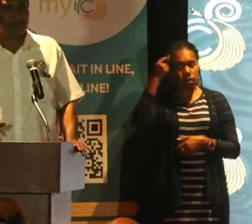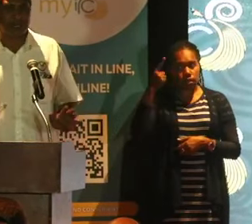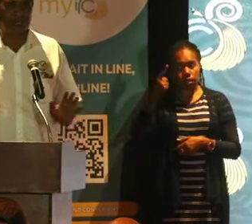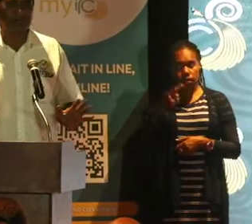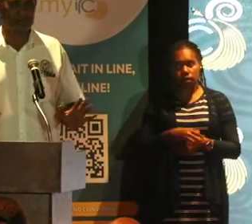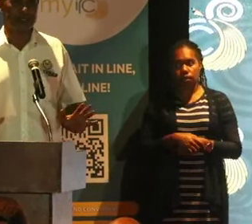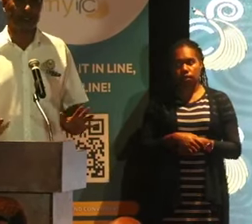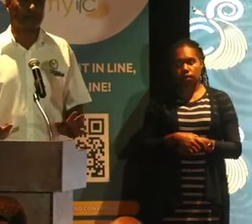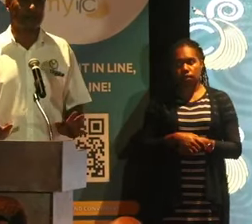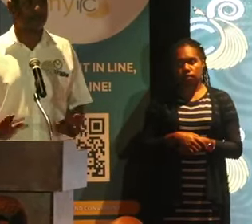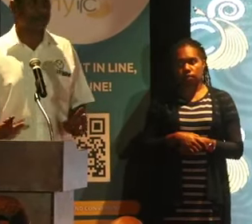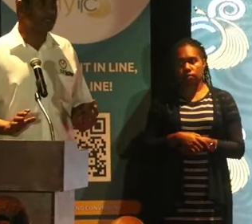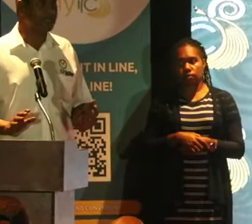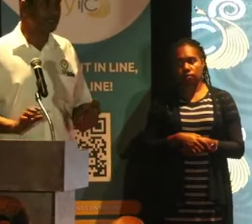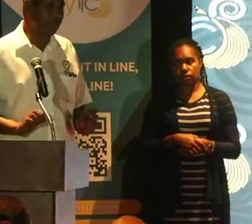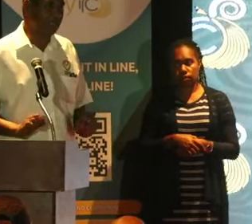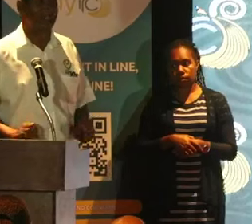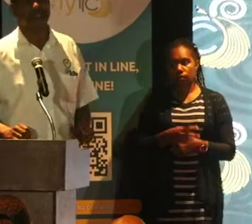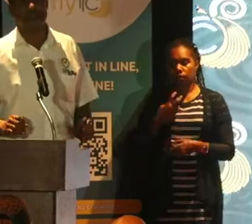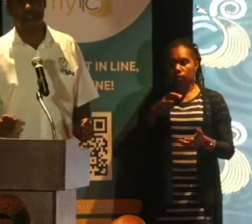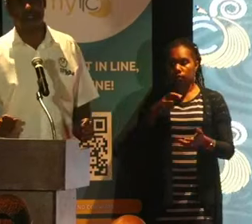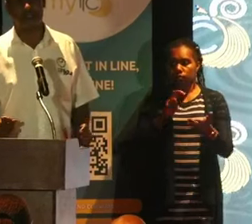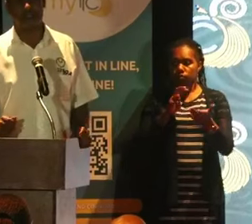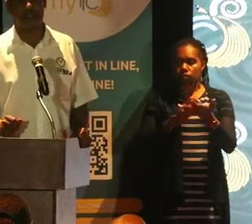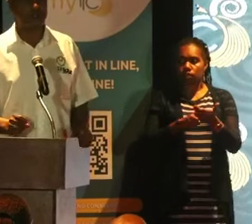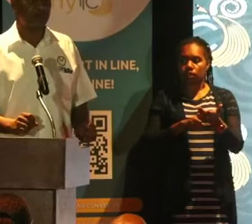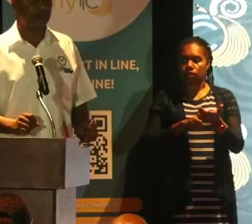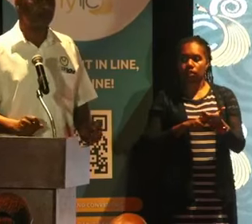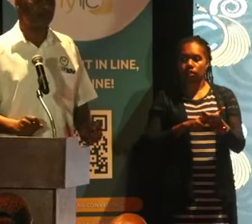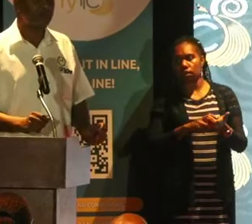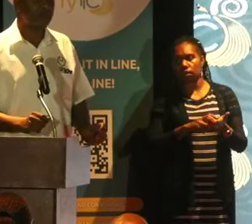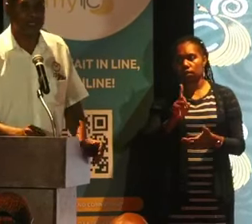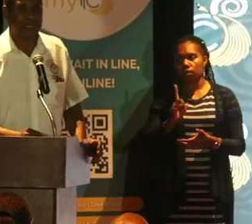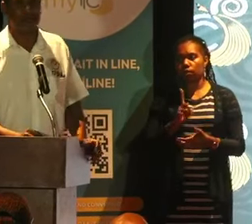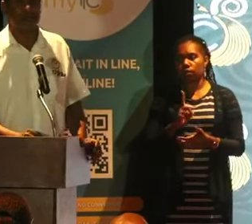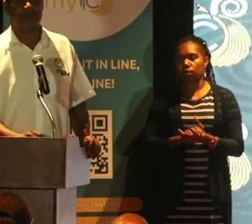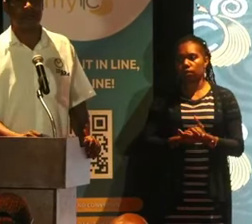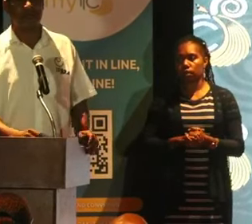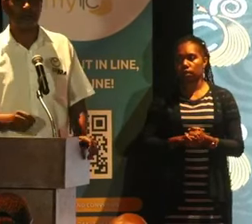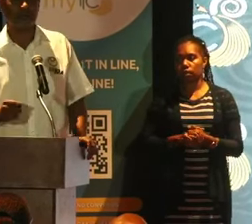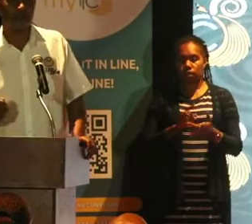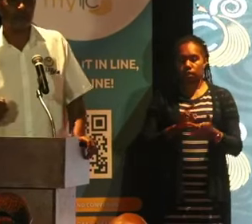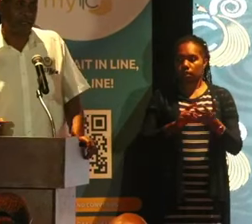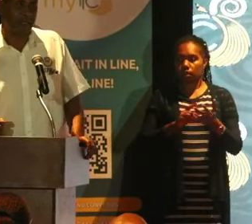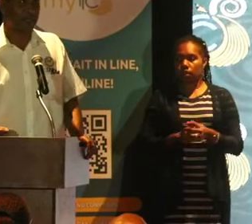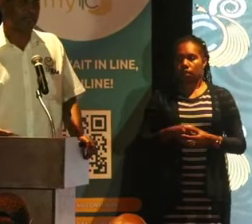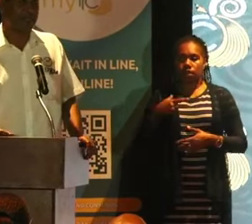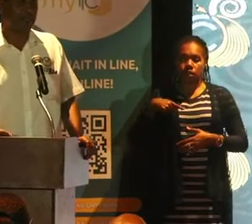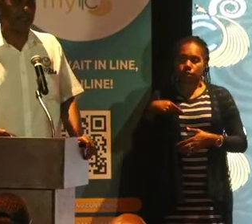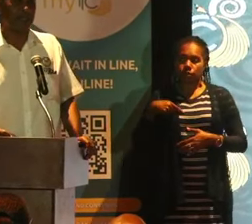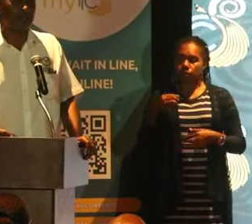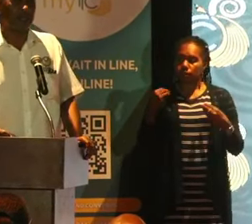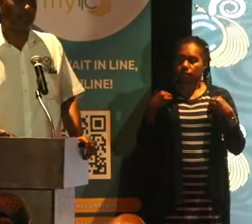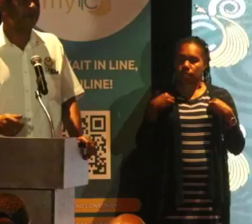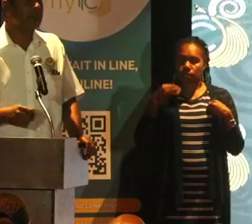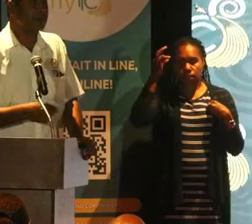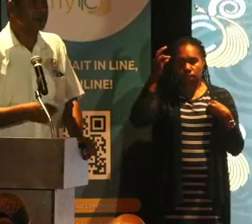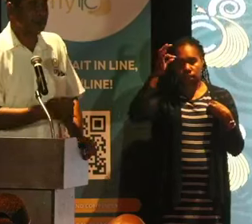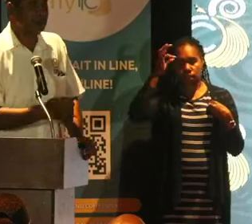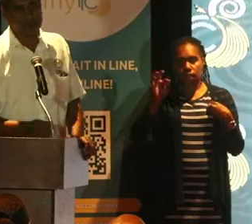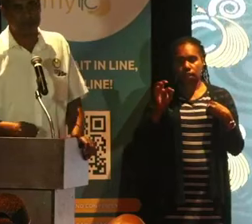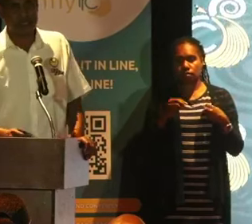PMV, then I'll register it, but what type of entity should I choose? Should it be a business name or should it be a company? If